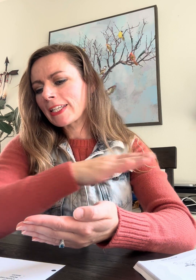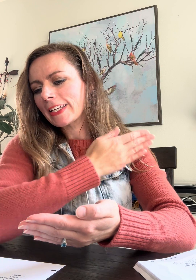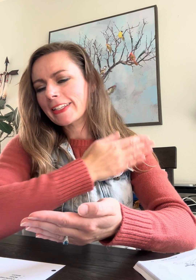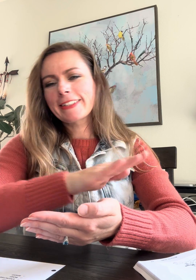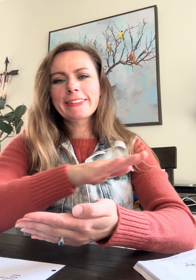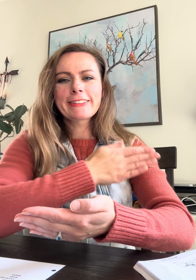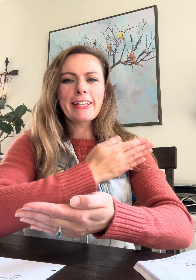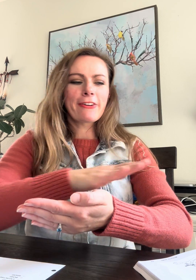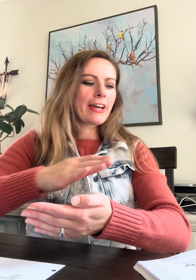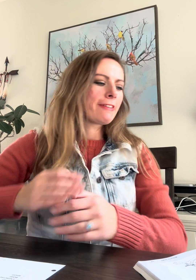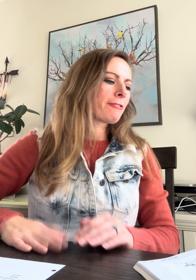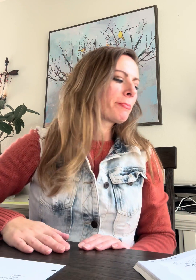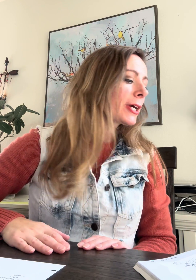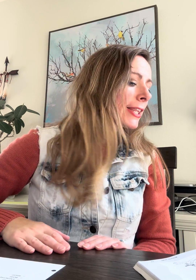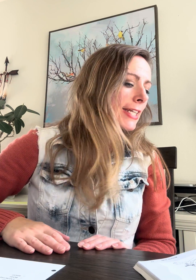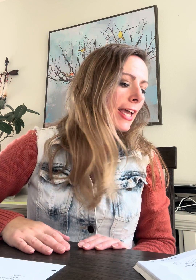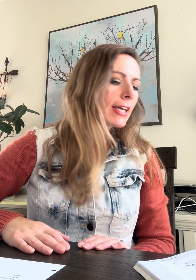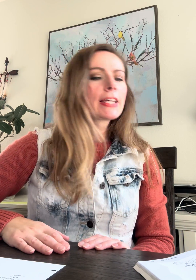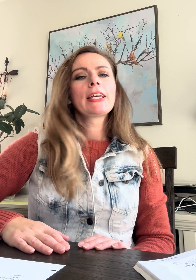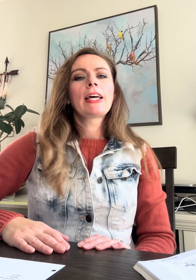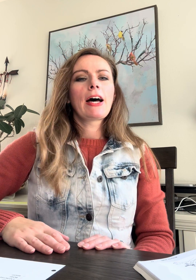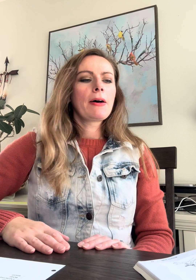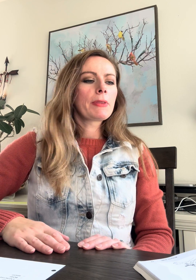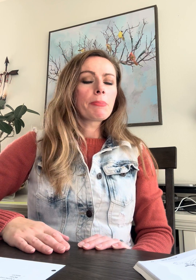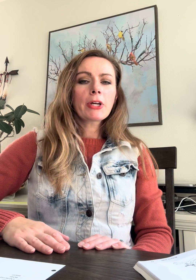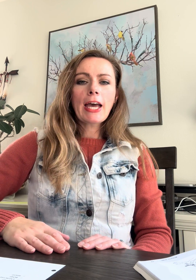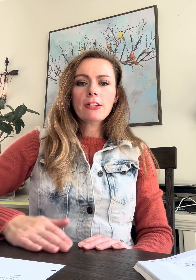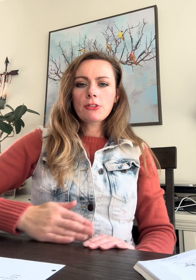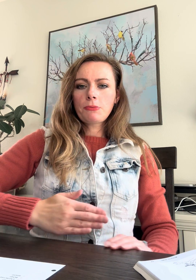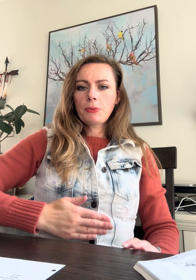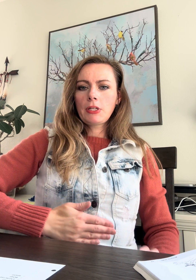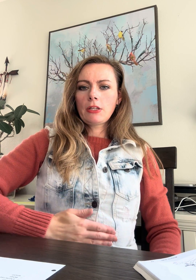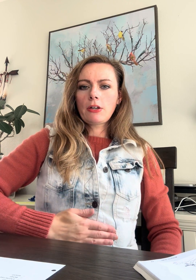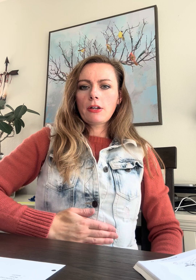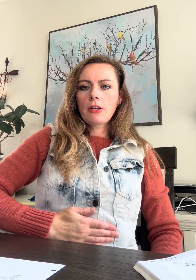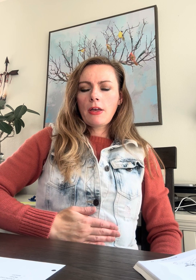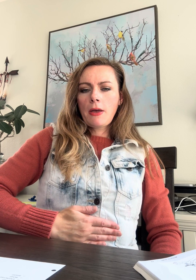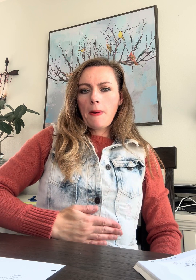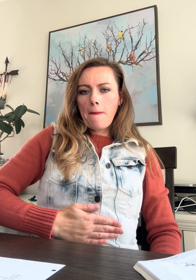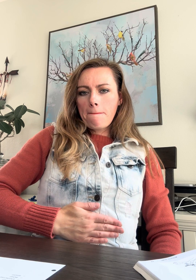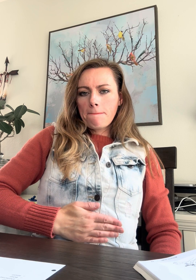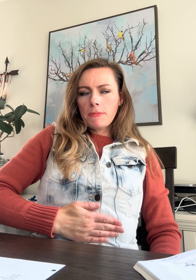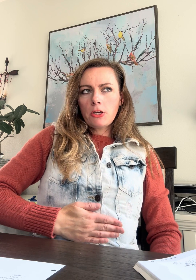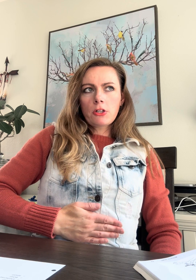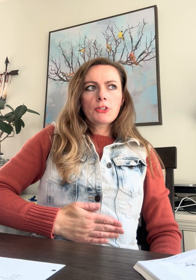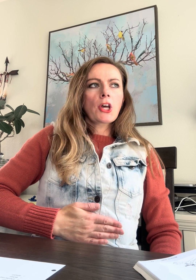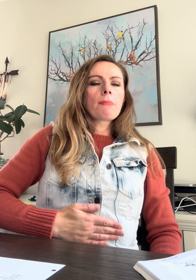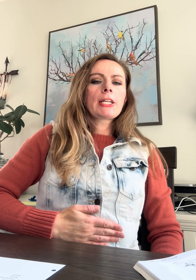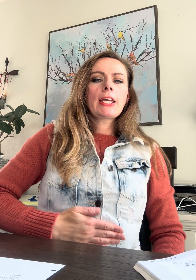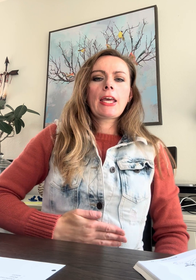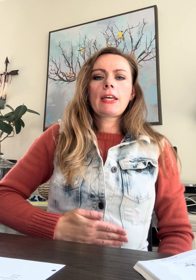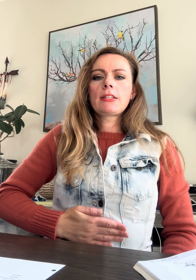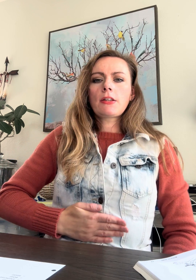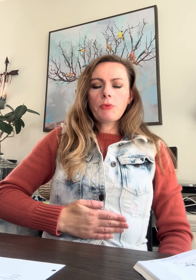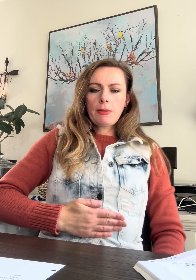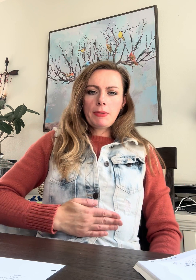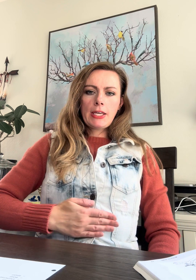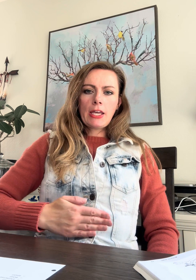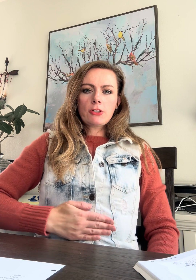music. All right, for birthday, the book has you putting your dominant hand with a B hand shape